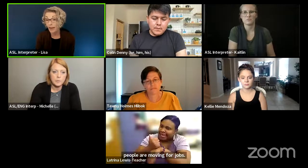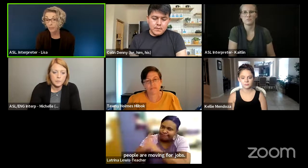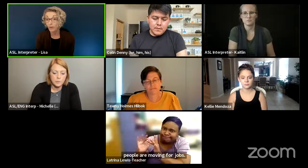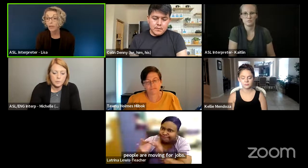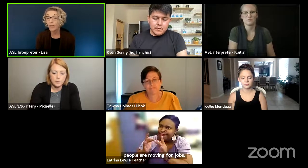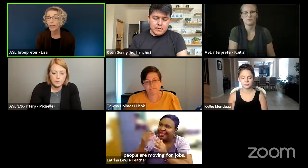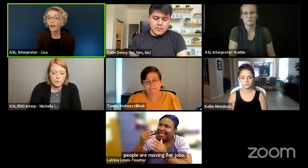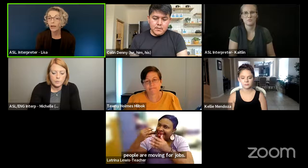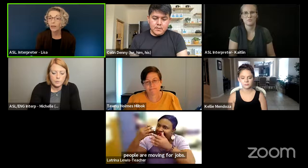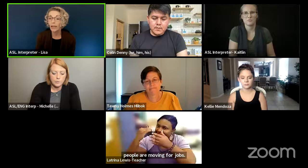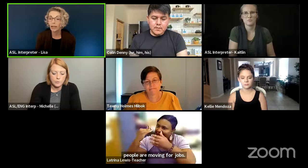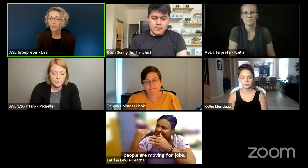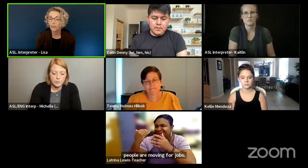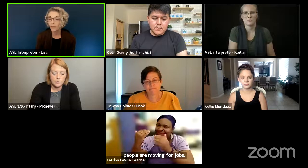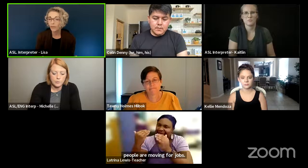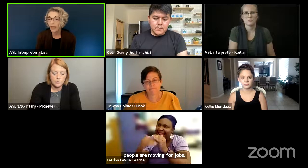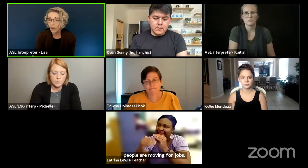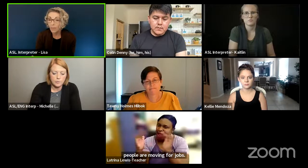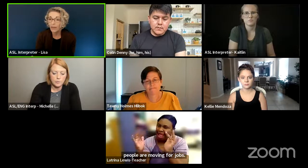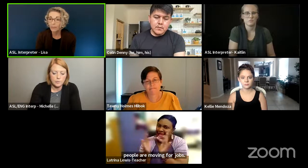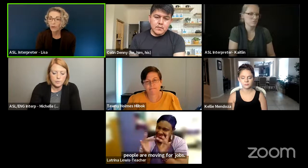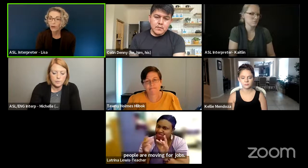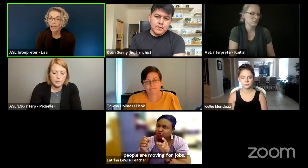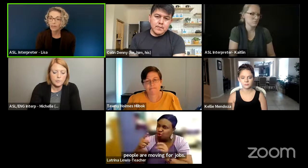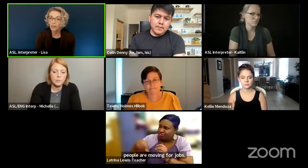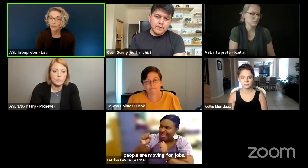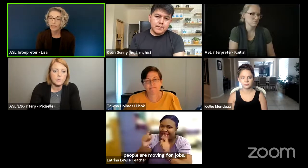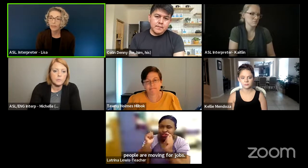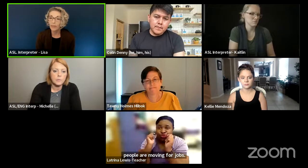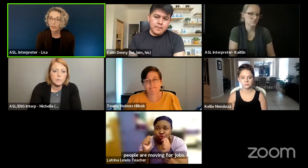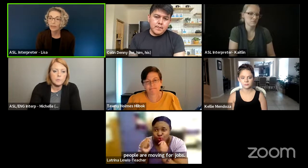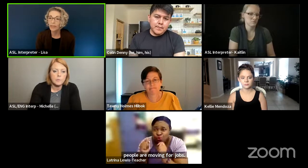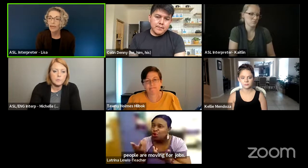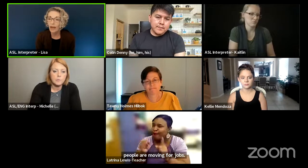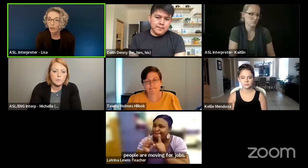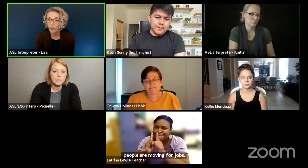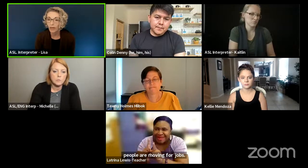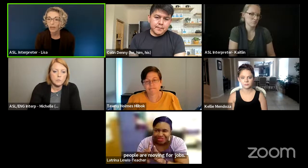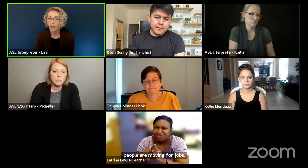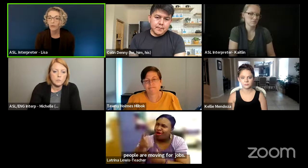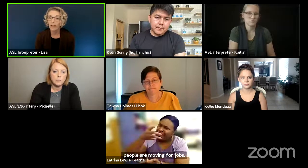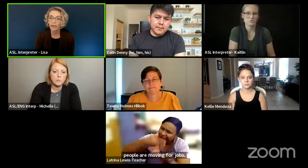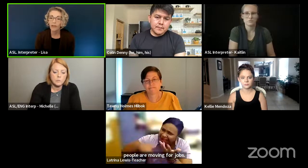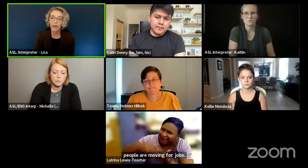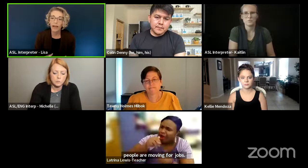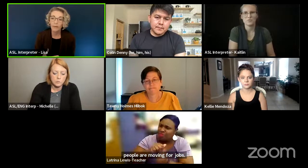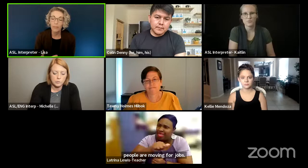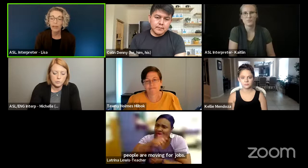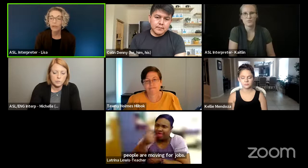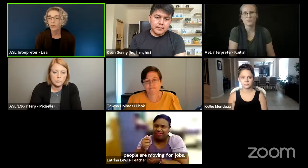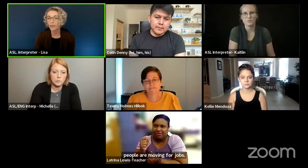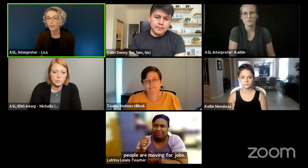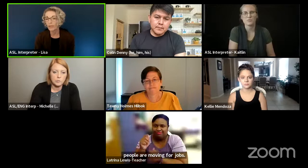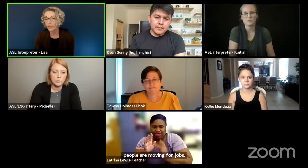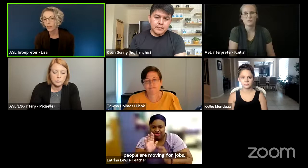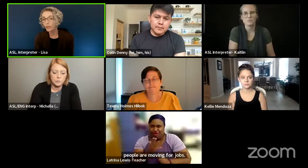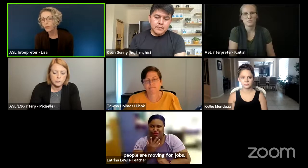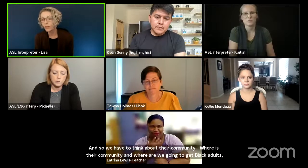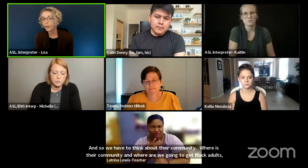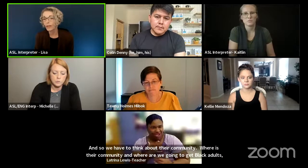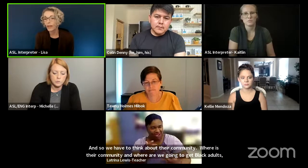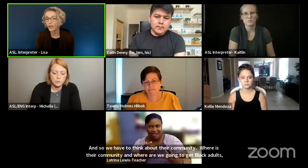for example, to help them? So we have to really build a network. We have to find mentors